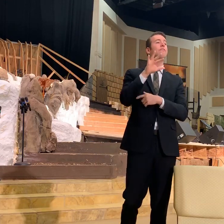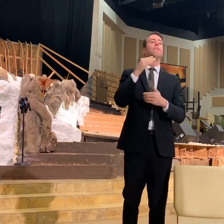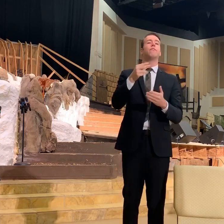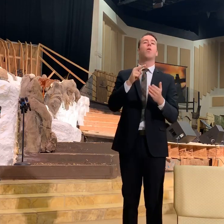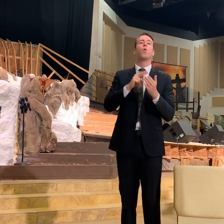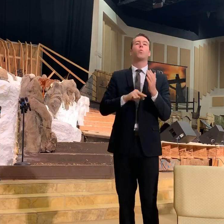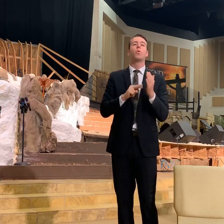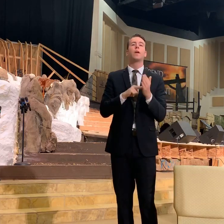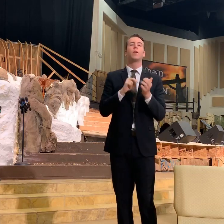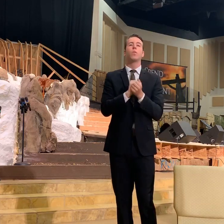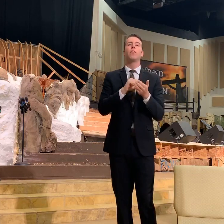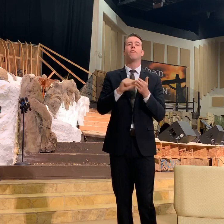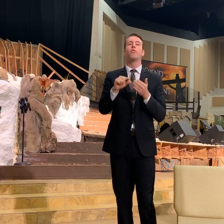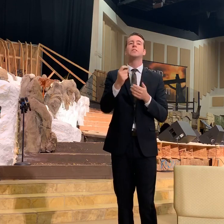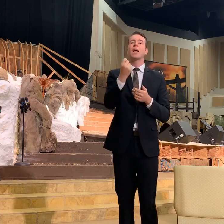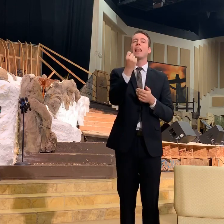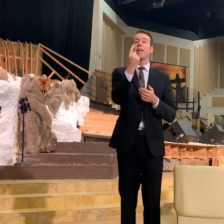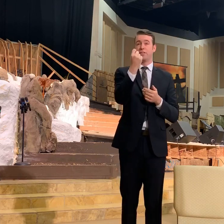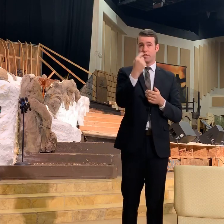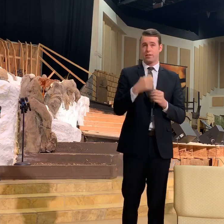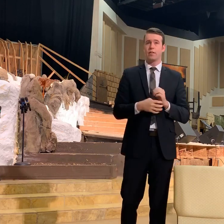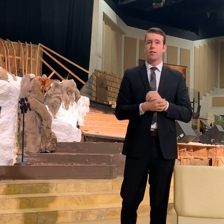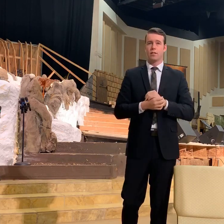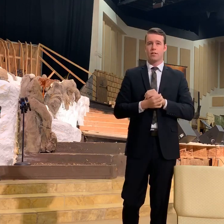read beginning with verse number 11.